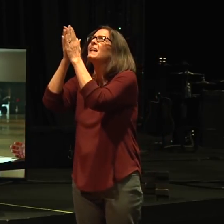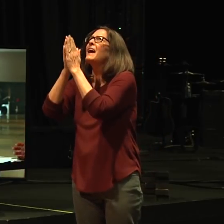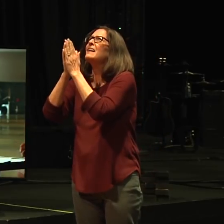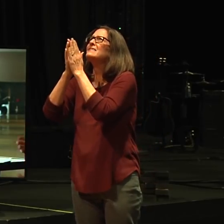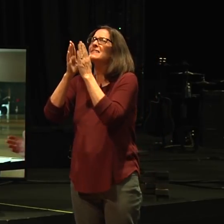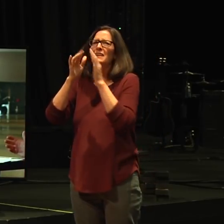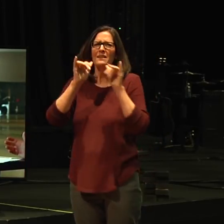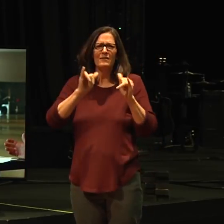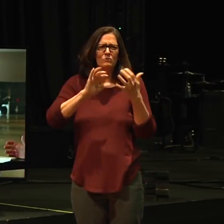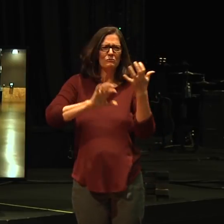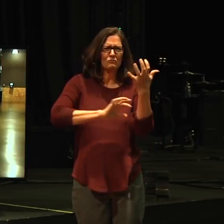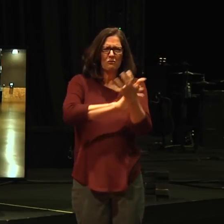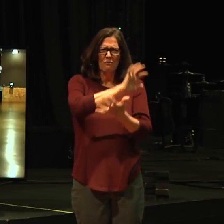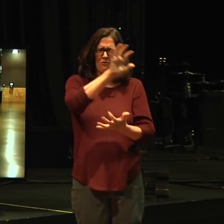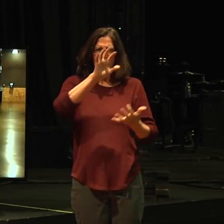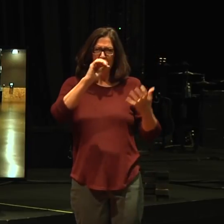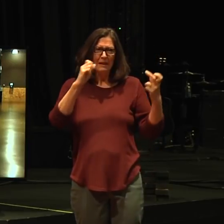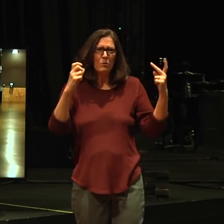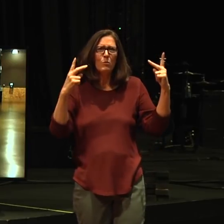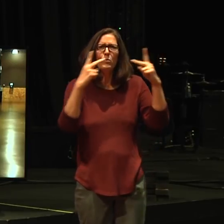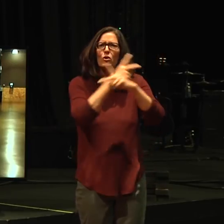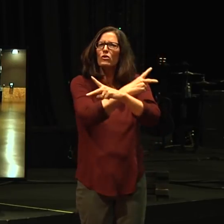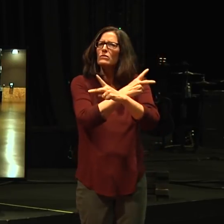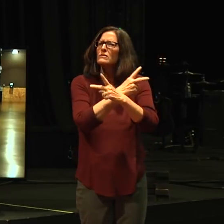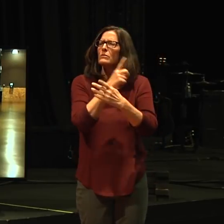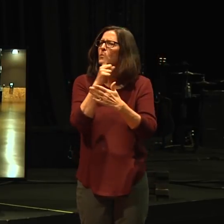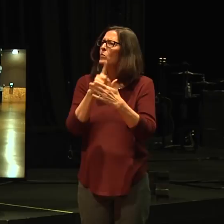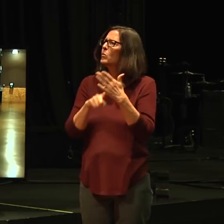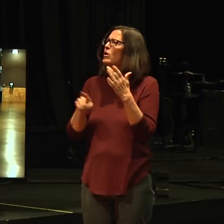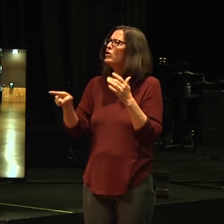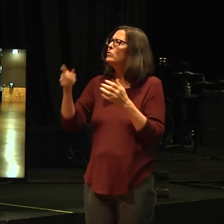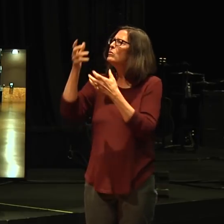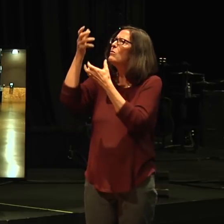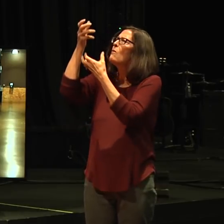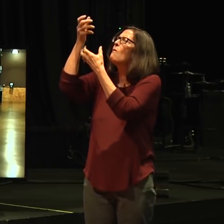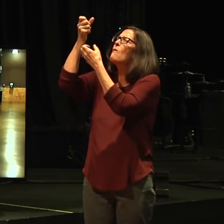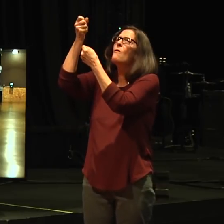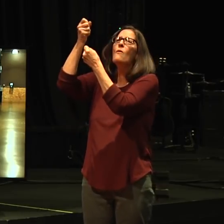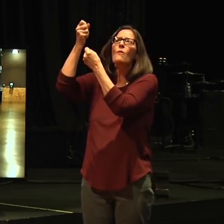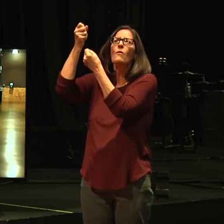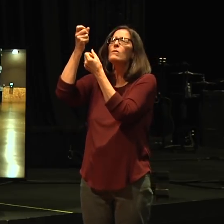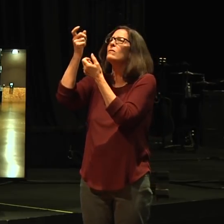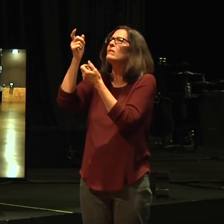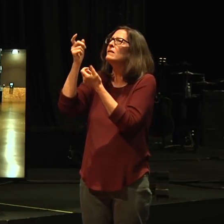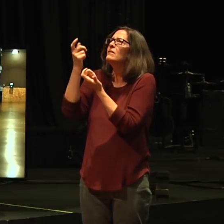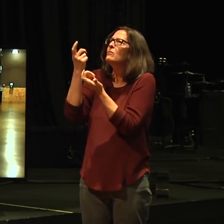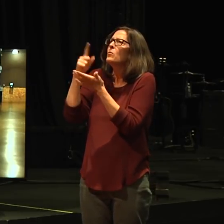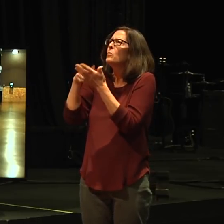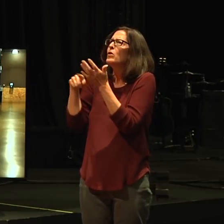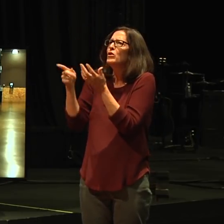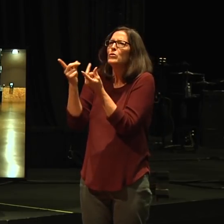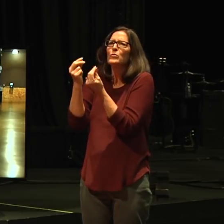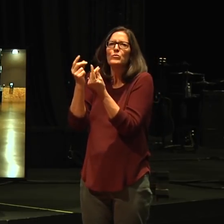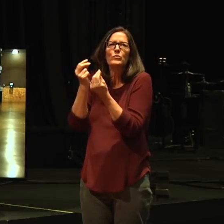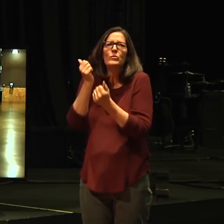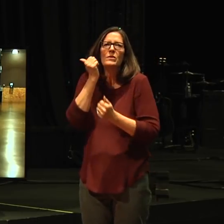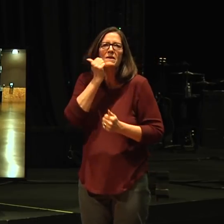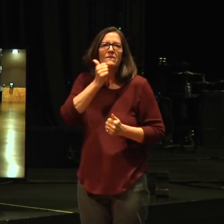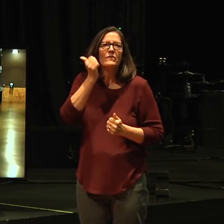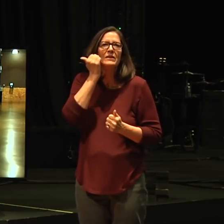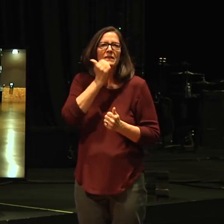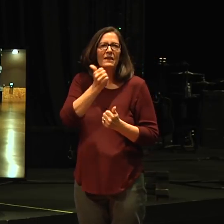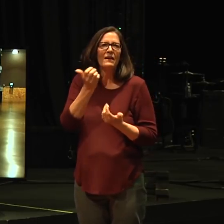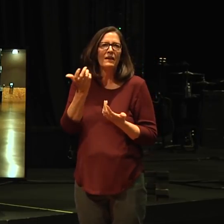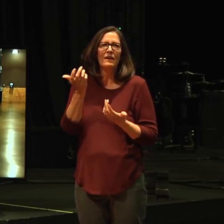away. Seems like it's getting worse. So what do you hold on to? Like where does that leave you day to day